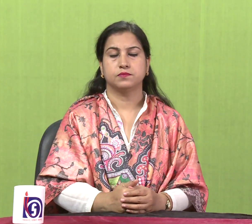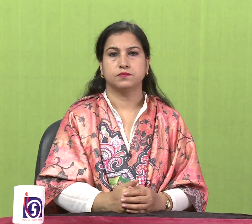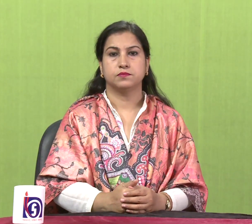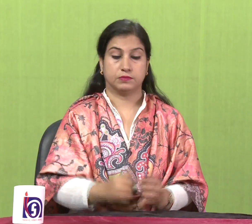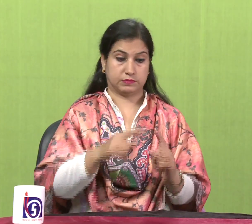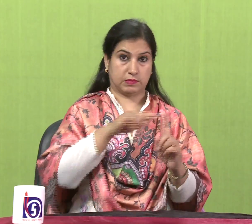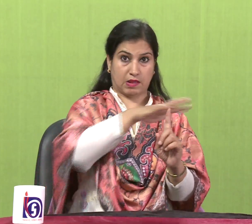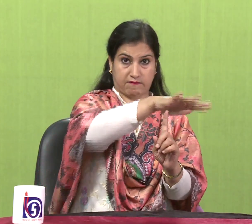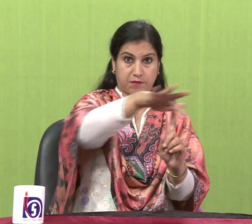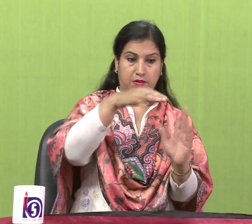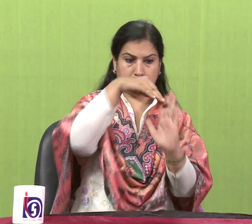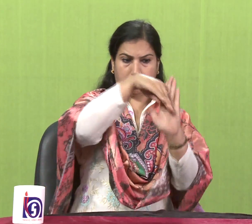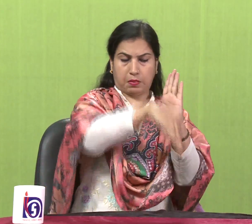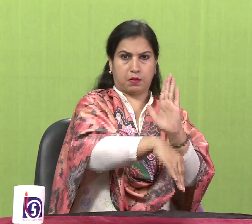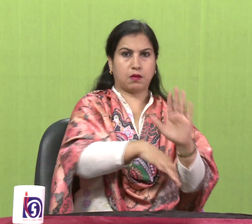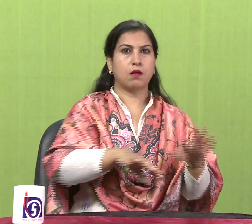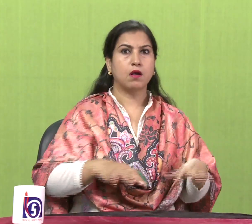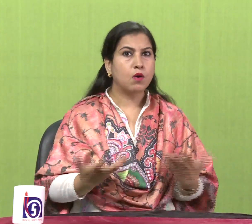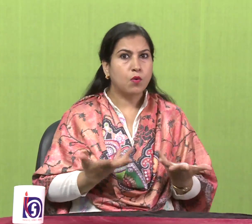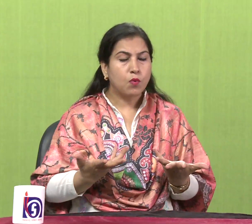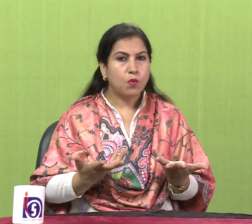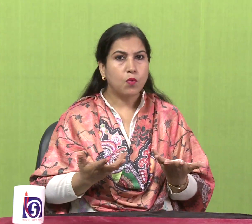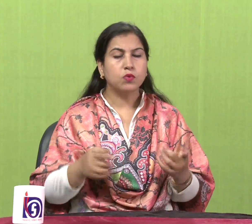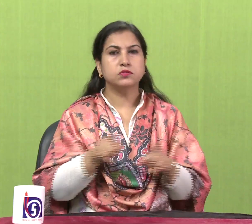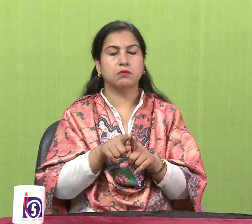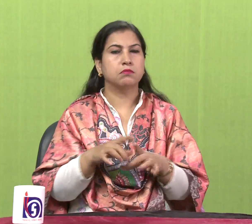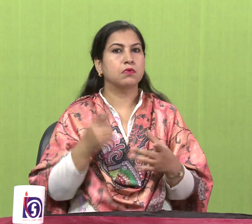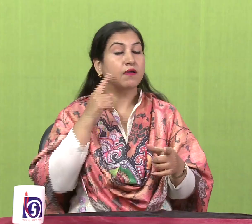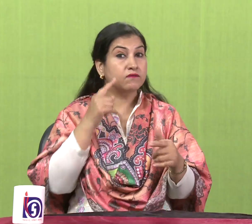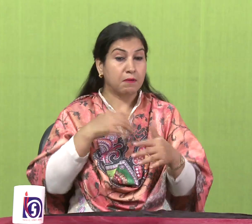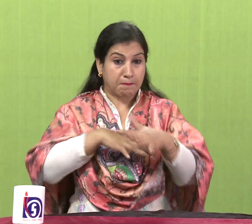Environmental degradation leads to unplanned growth of cities.